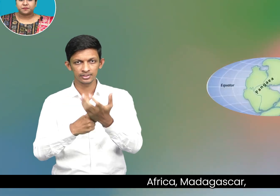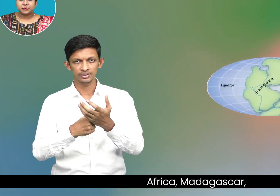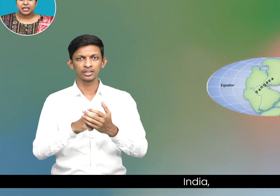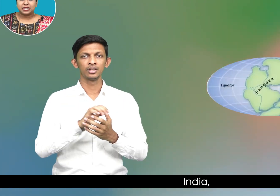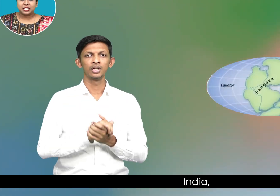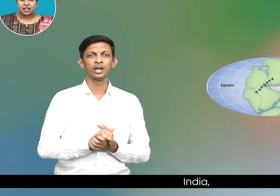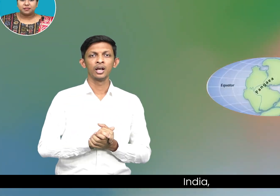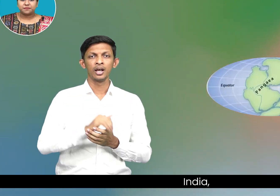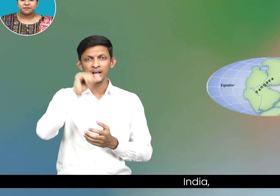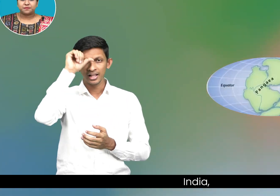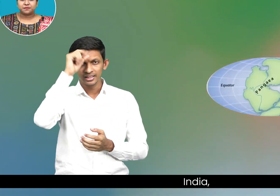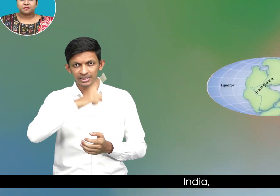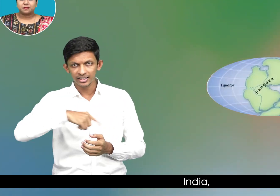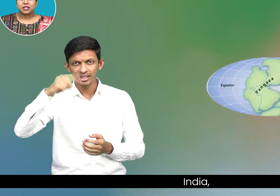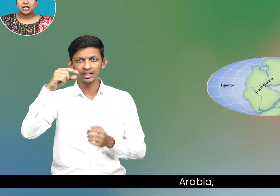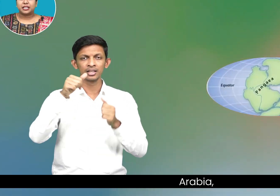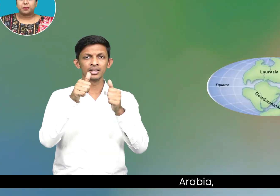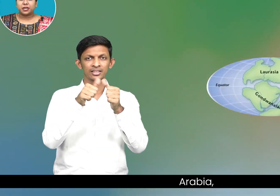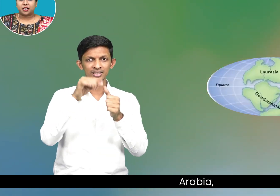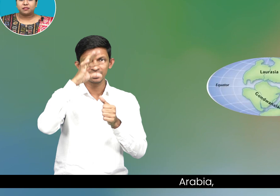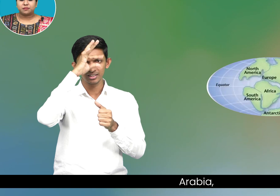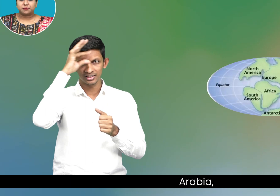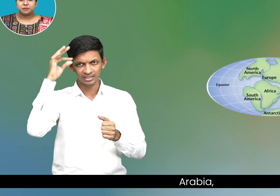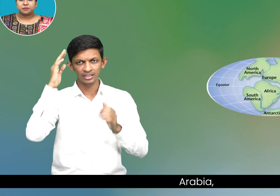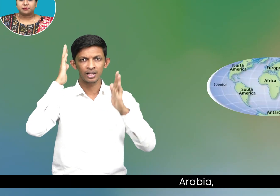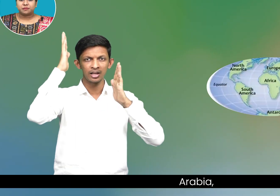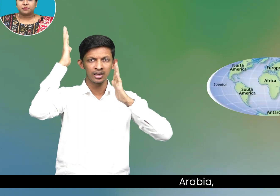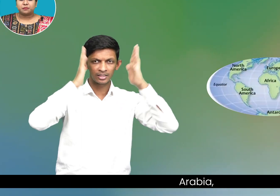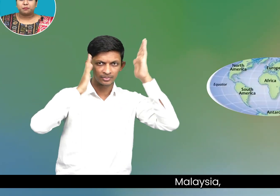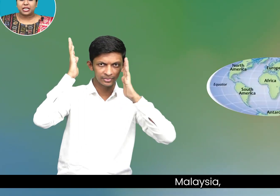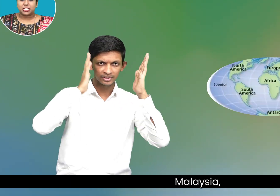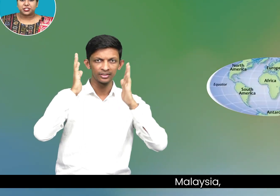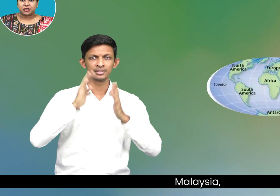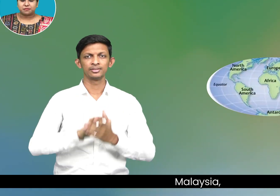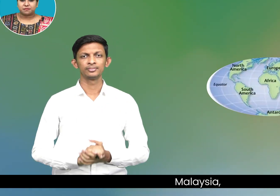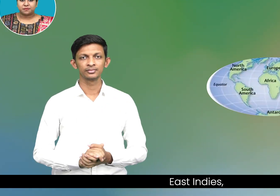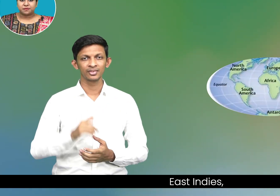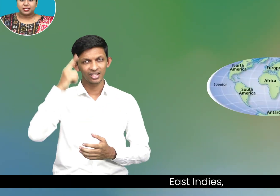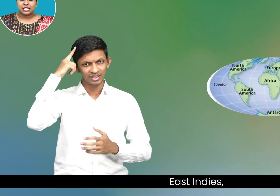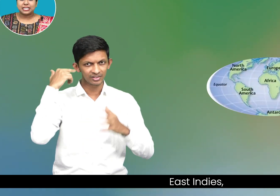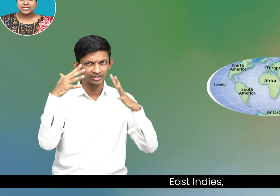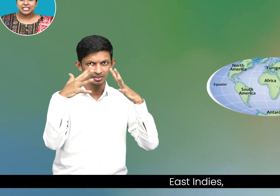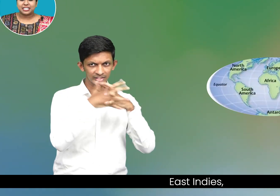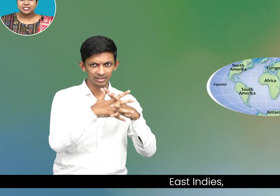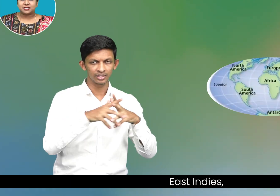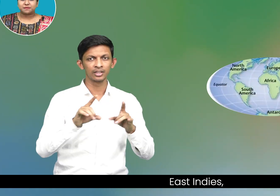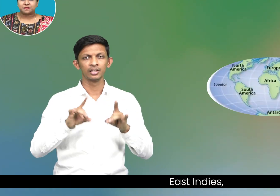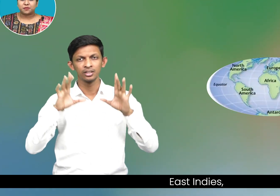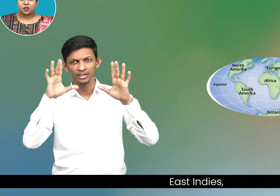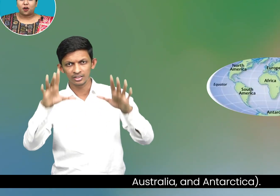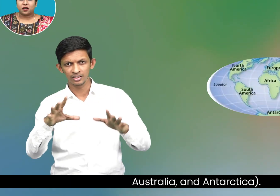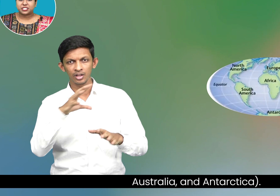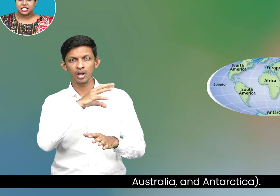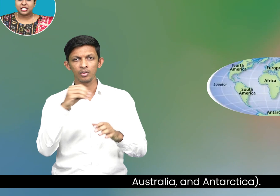India, Arabia, Malaysia, East Indies,